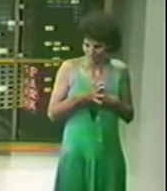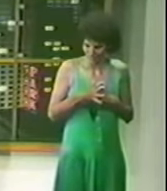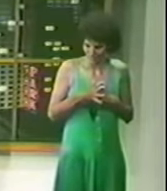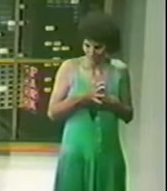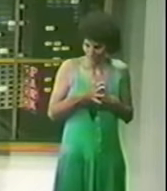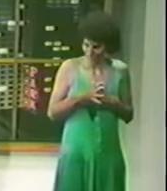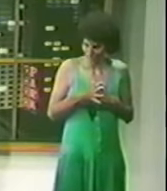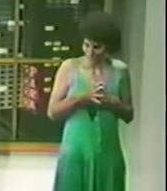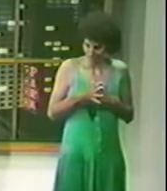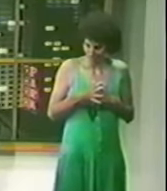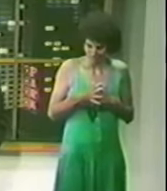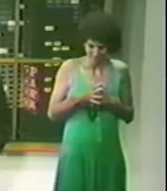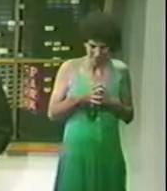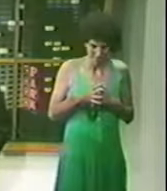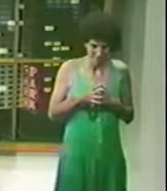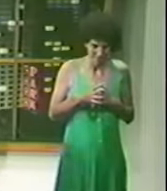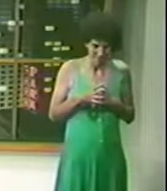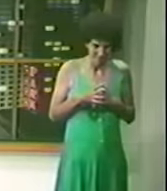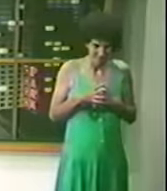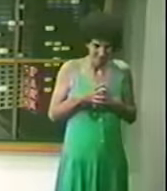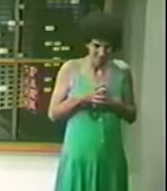I saw that coming.